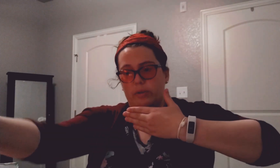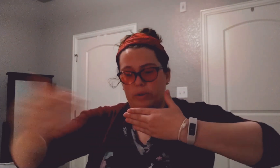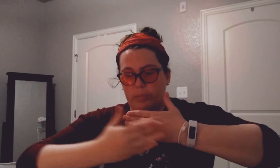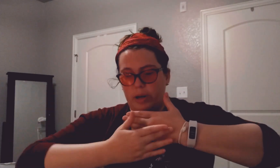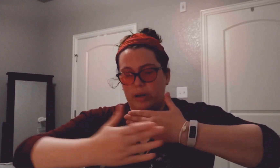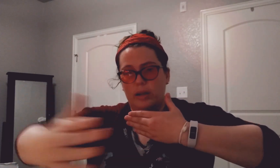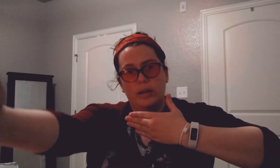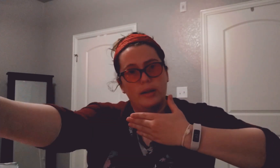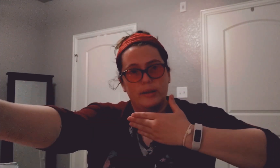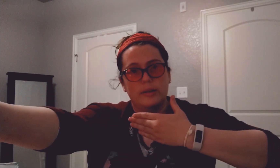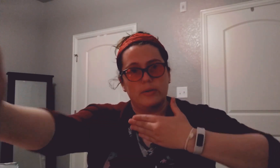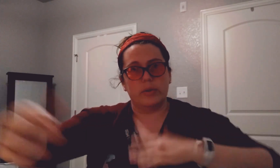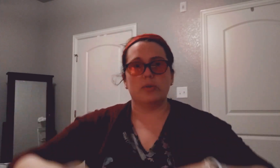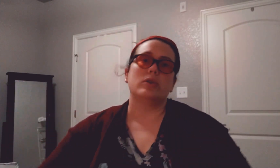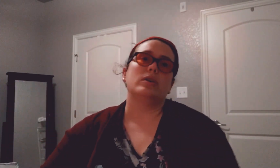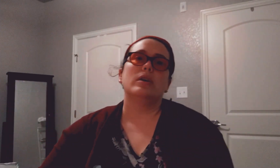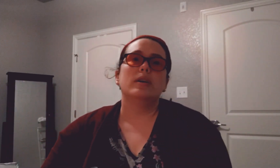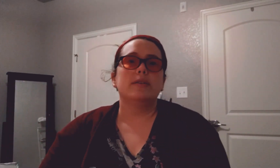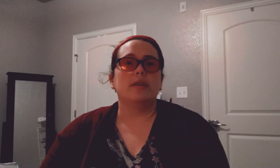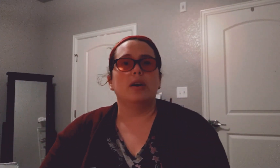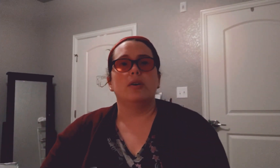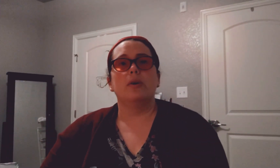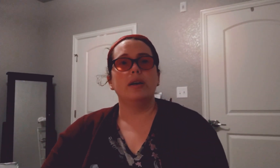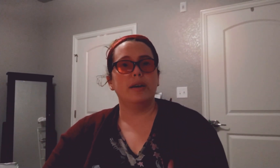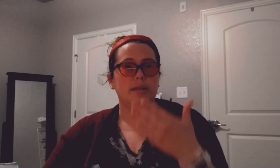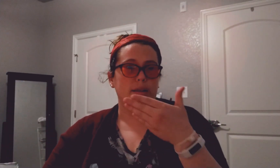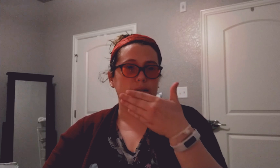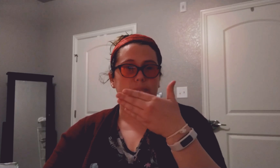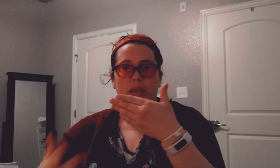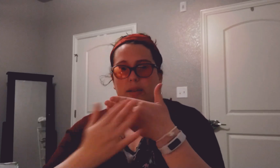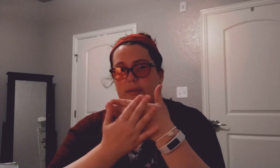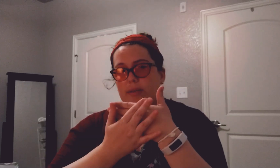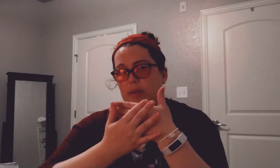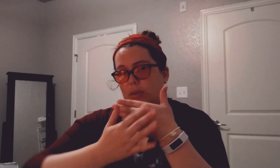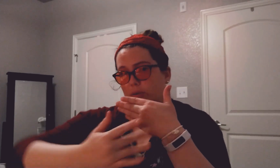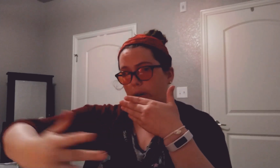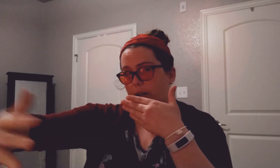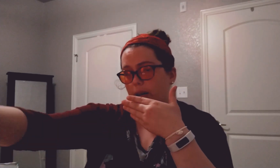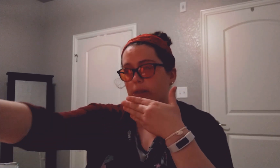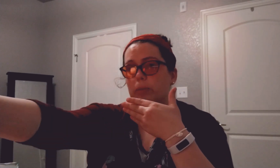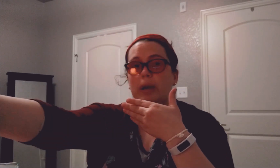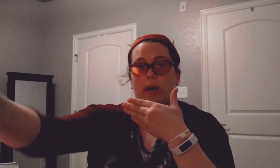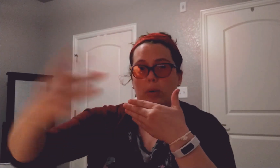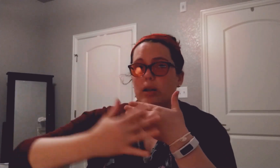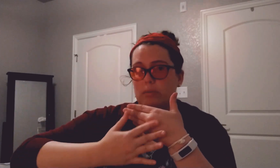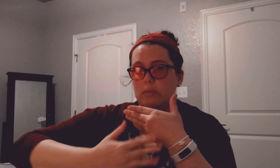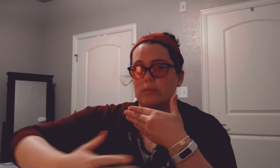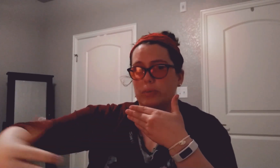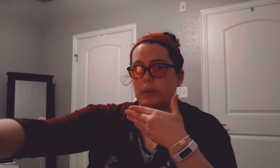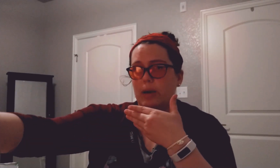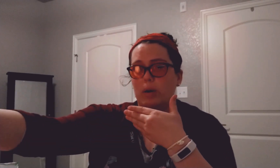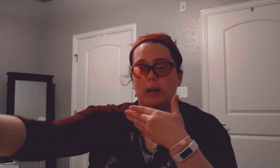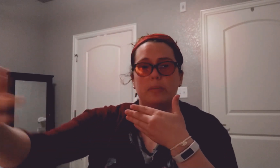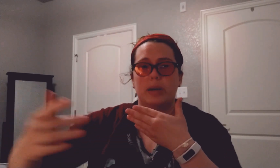of your body is in the future. So this means like from now on, because